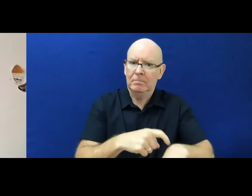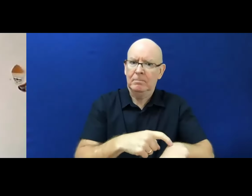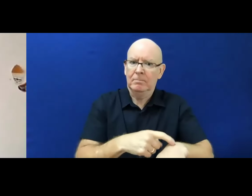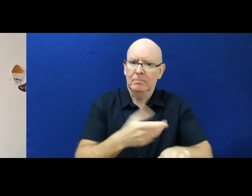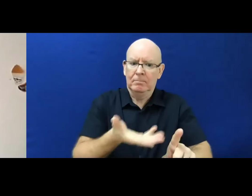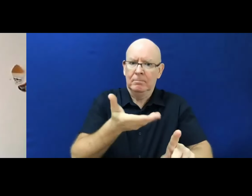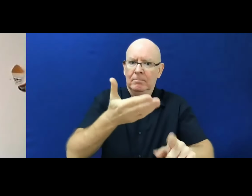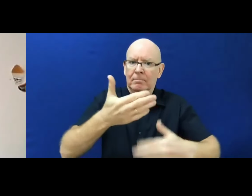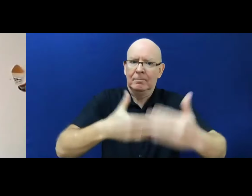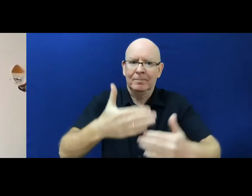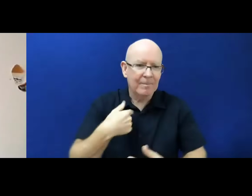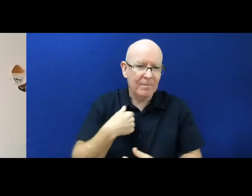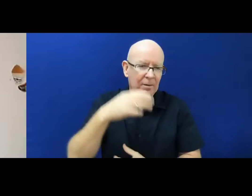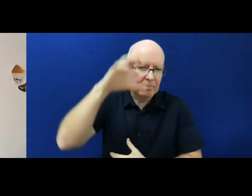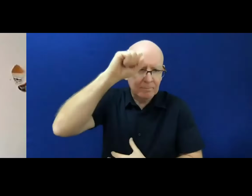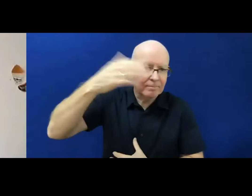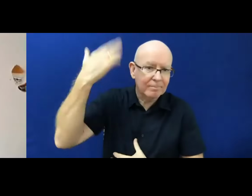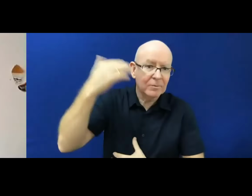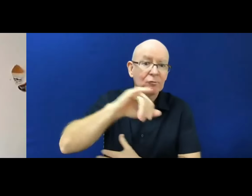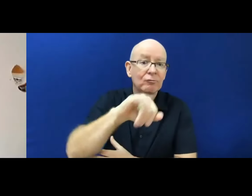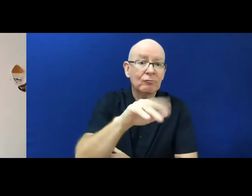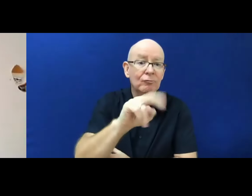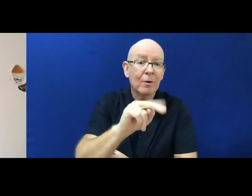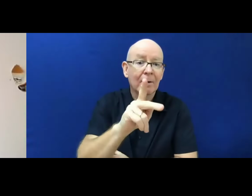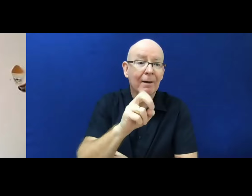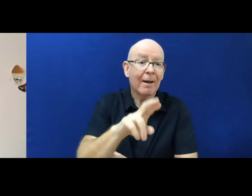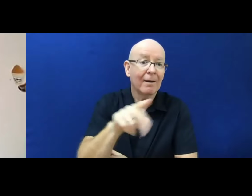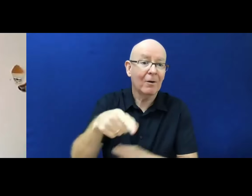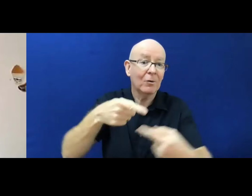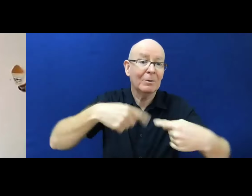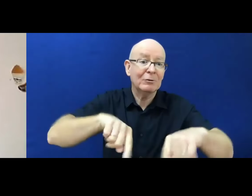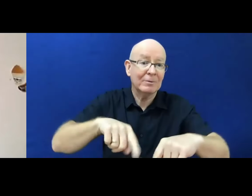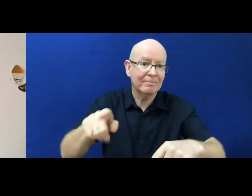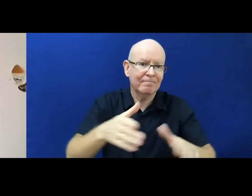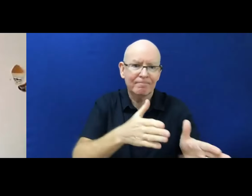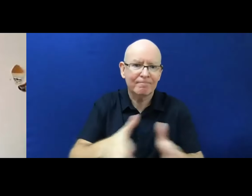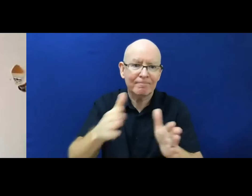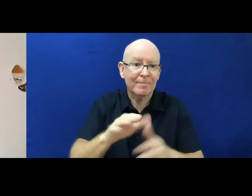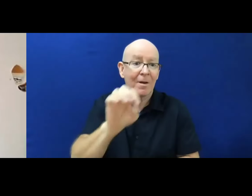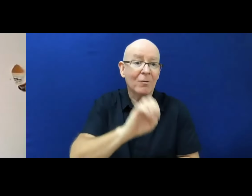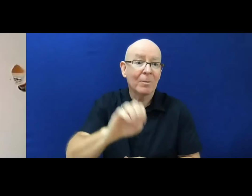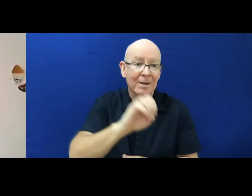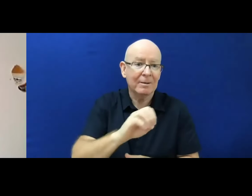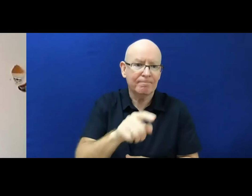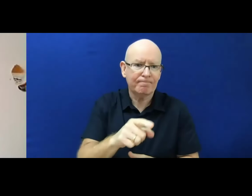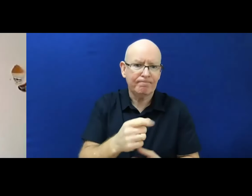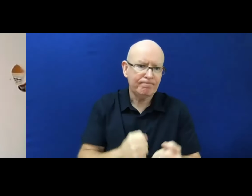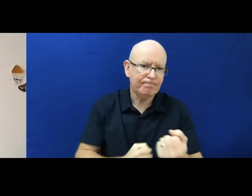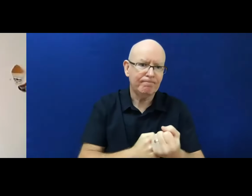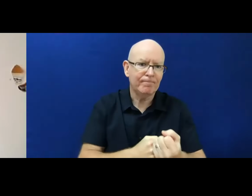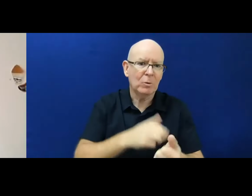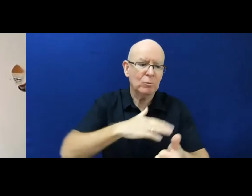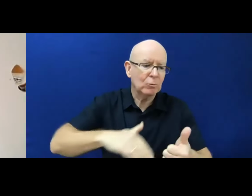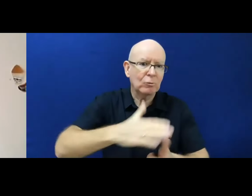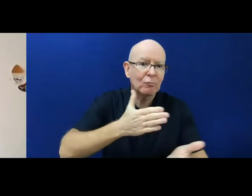Pillar of Social Rights, and we had a lot of exciting and inspiring discussion. But as I have to agree with Madame Degener